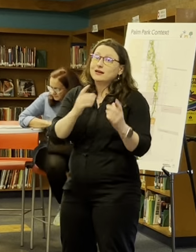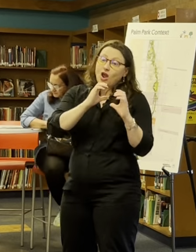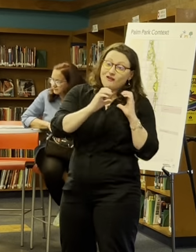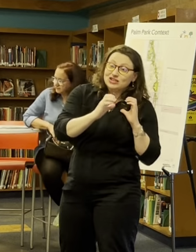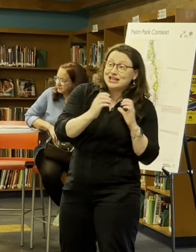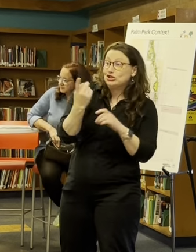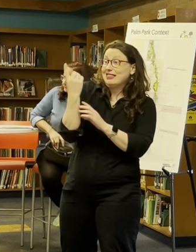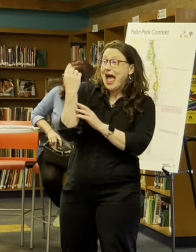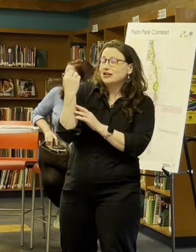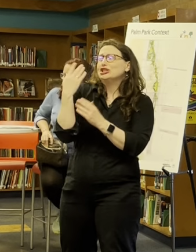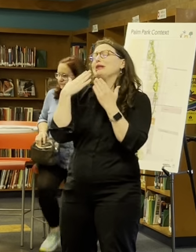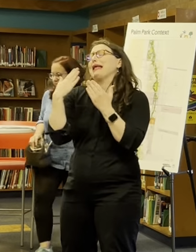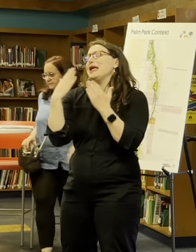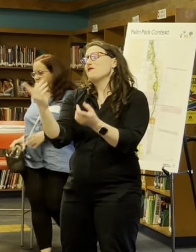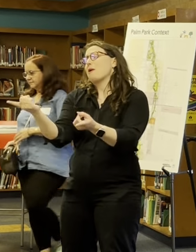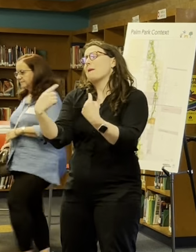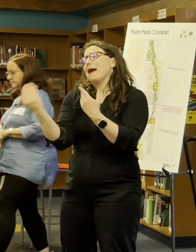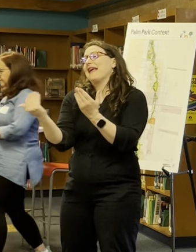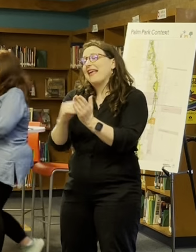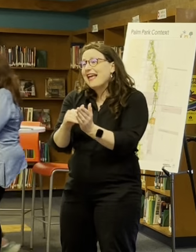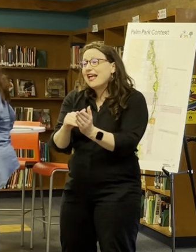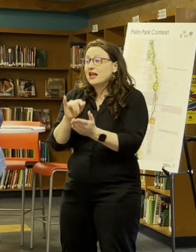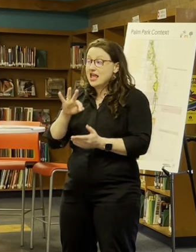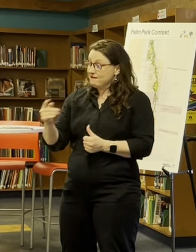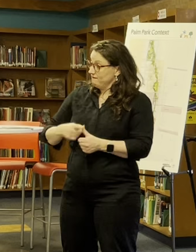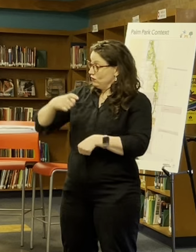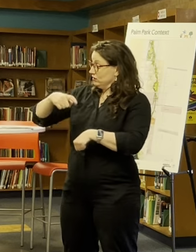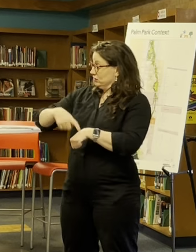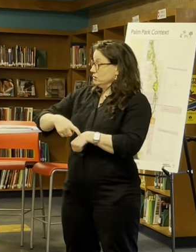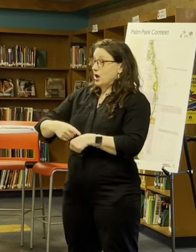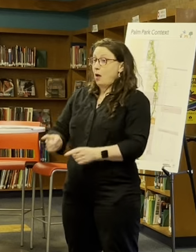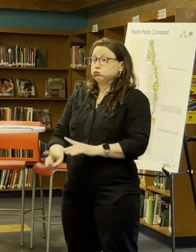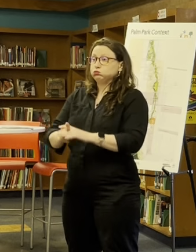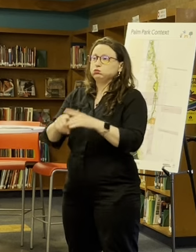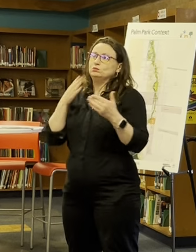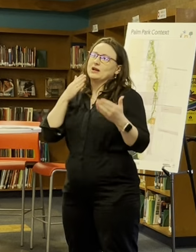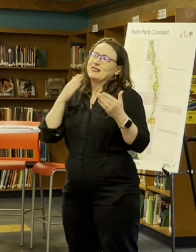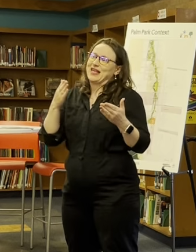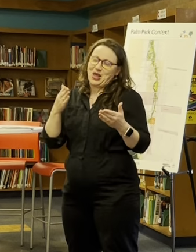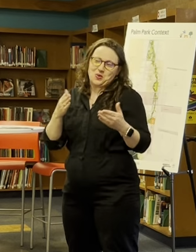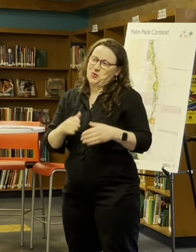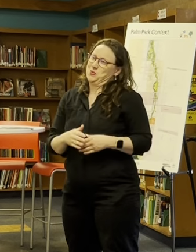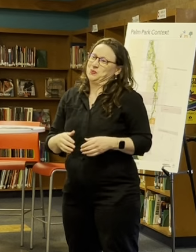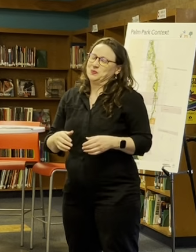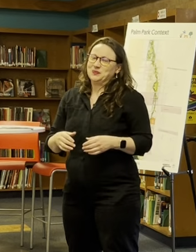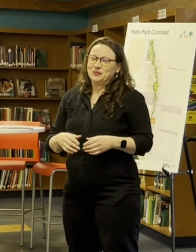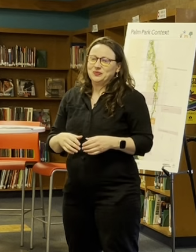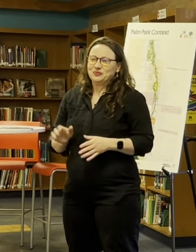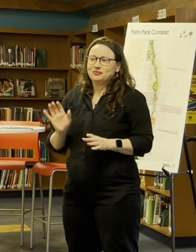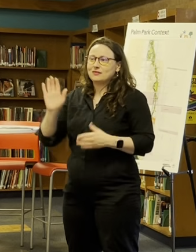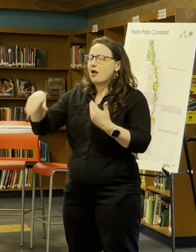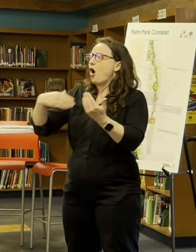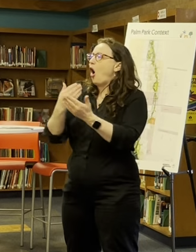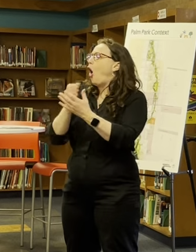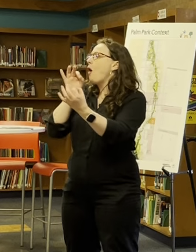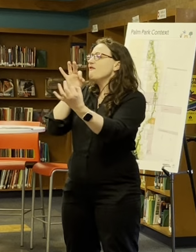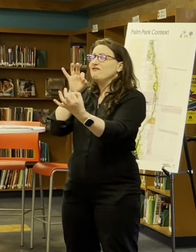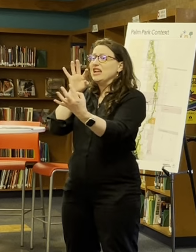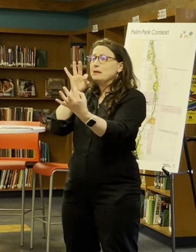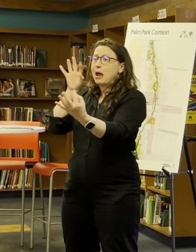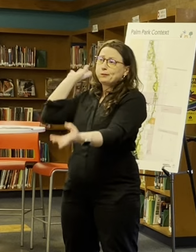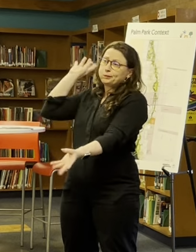conversations last year, thank you for being here. If this is your first conversation, thank you for being here too. All of the feedback that we